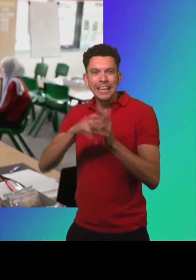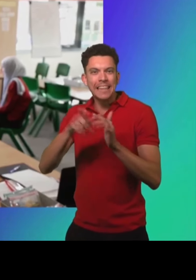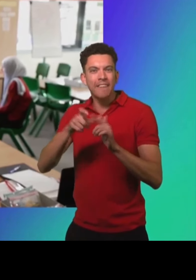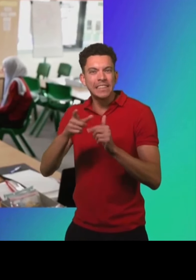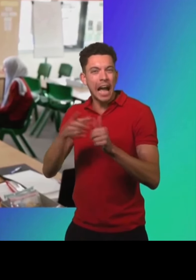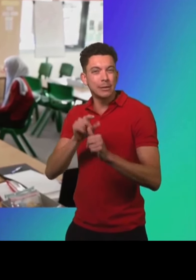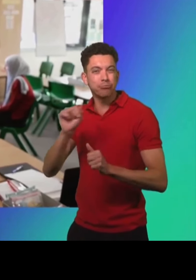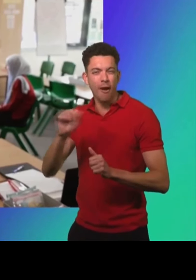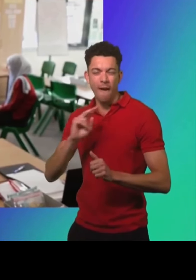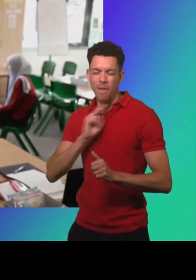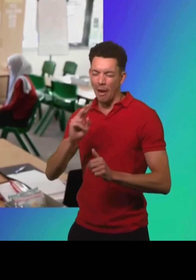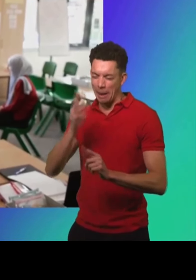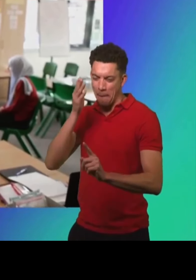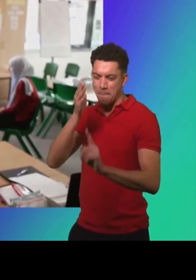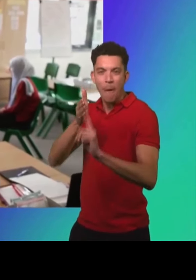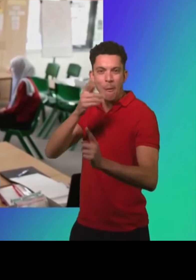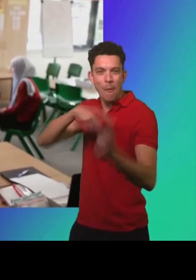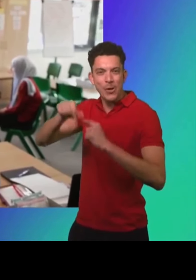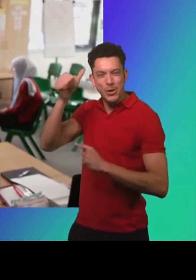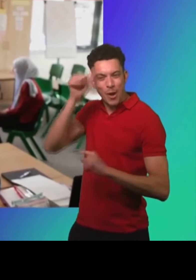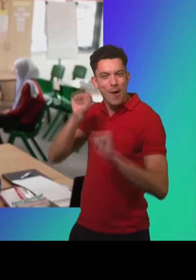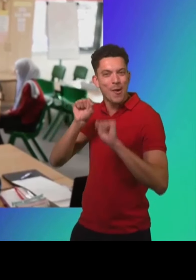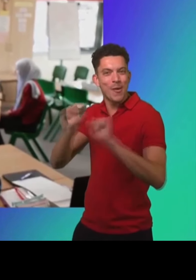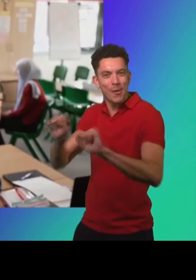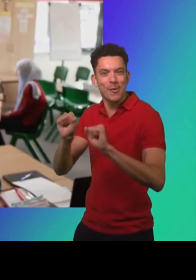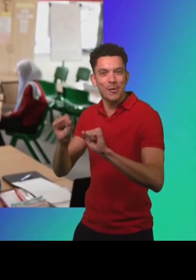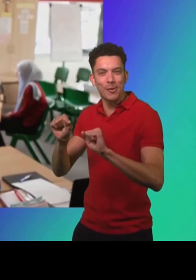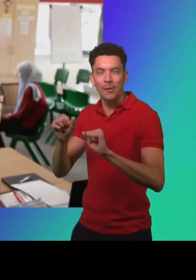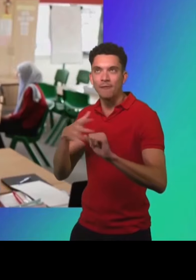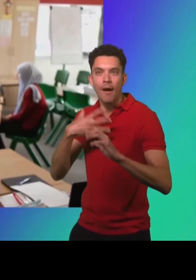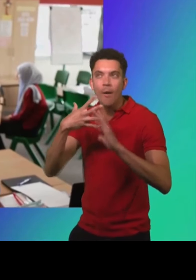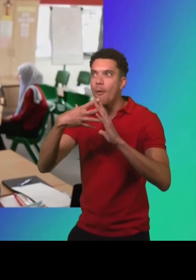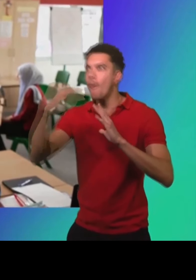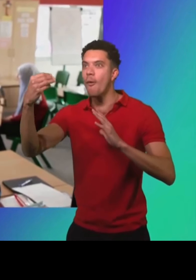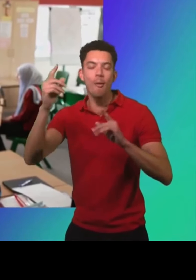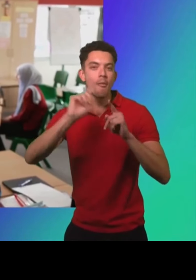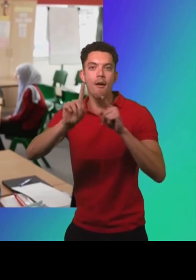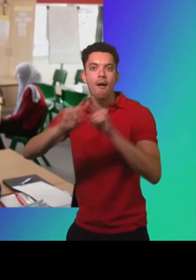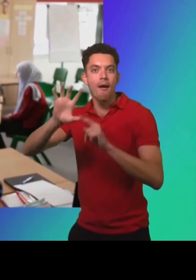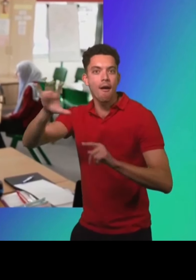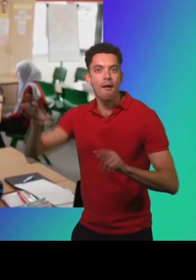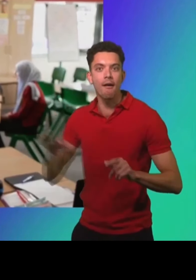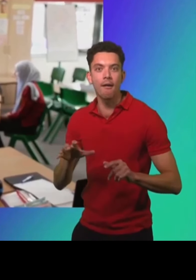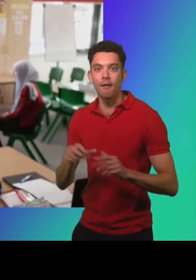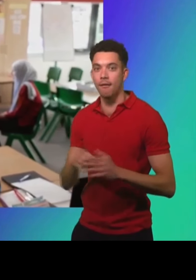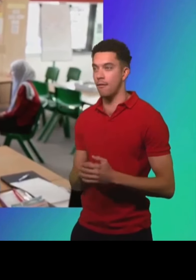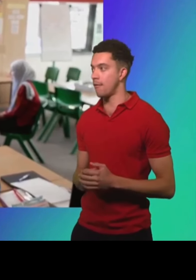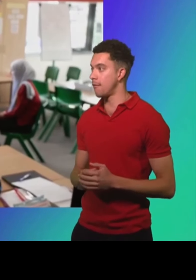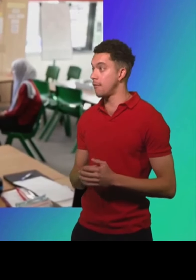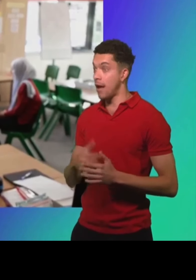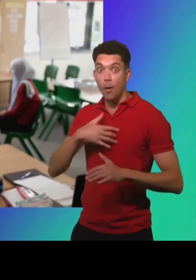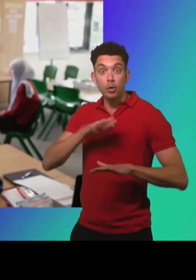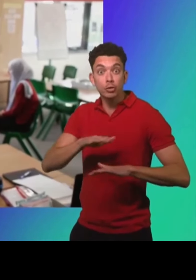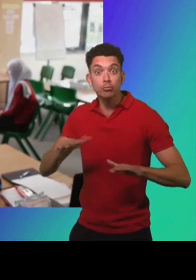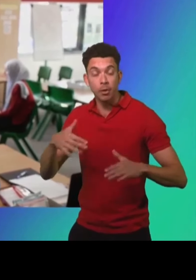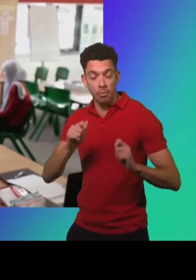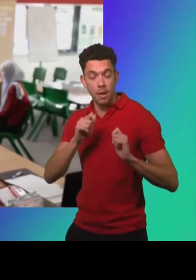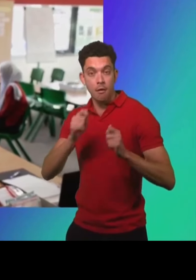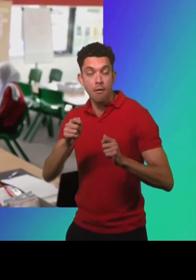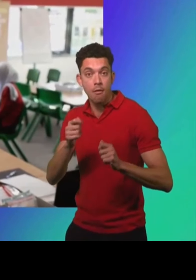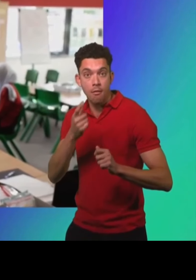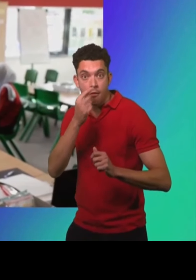is unmistakable, isn't it? He really does take you to these far-off places where now children have been given the opportunity to put